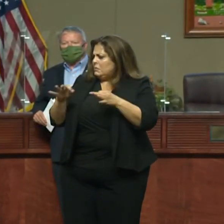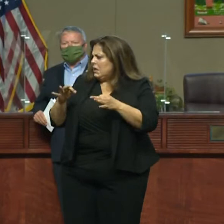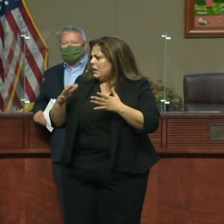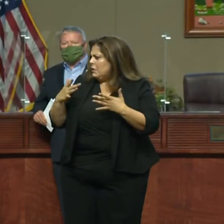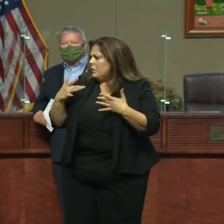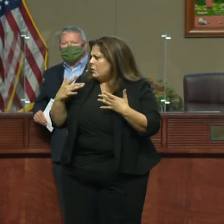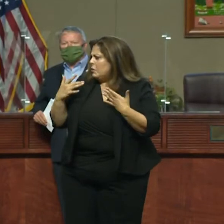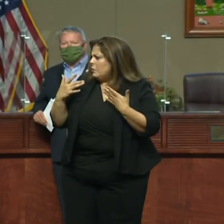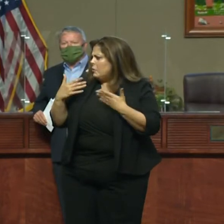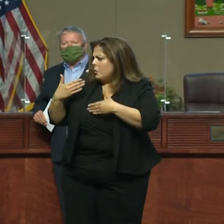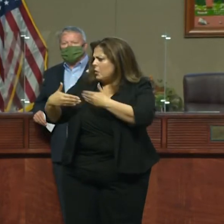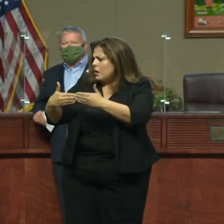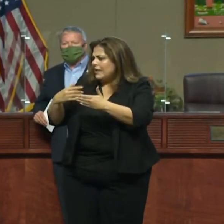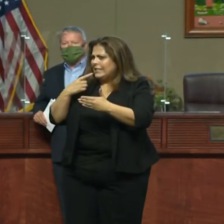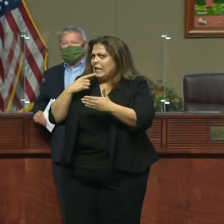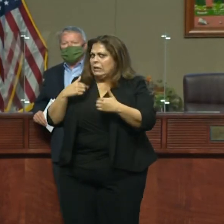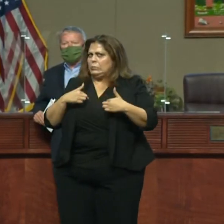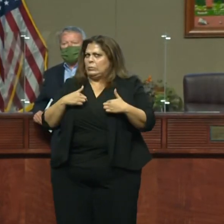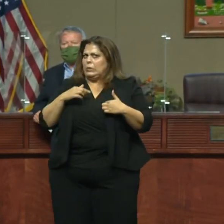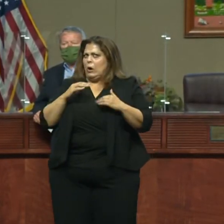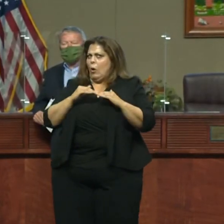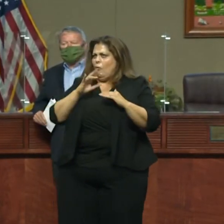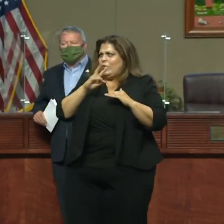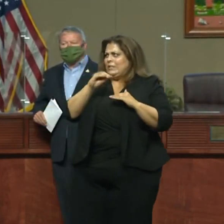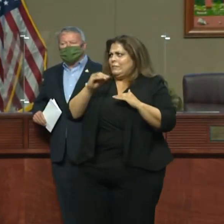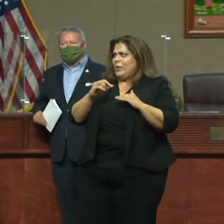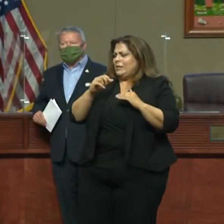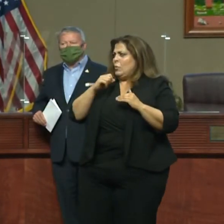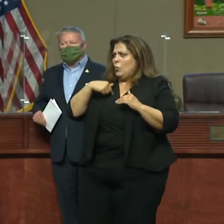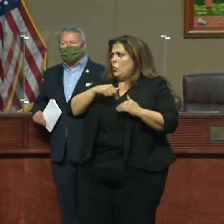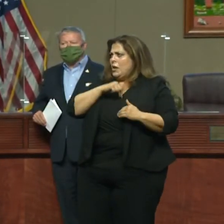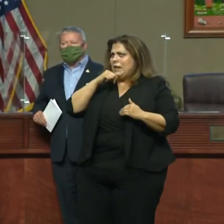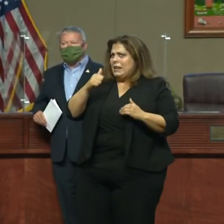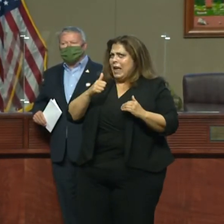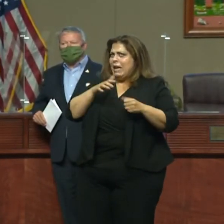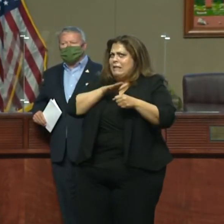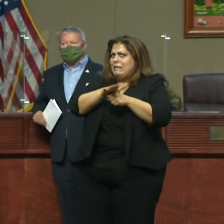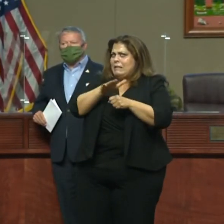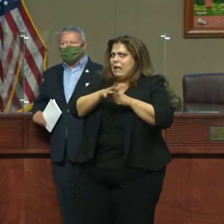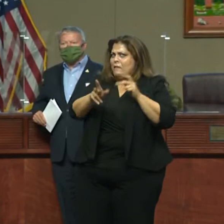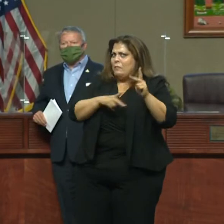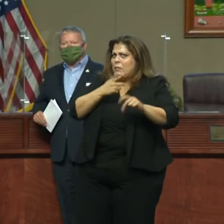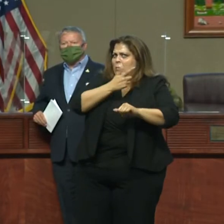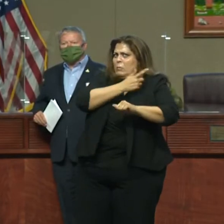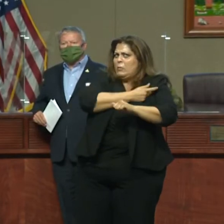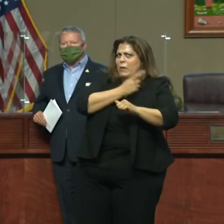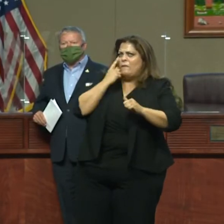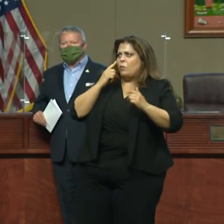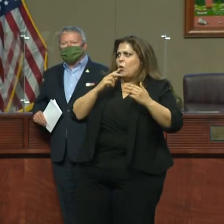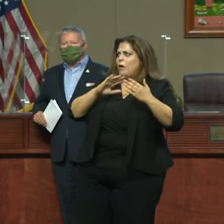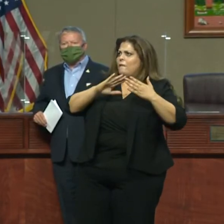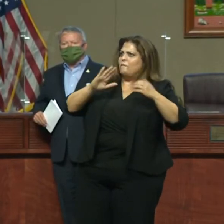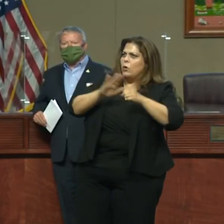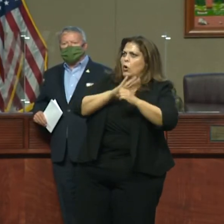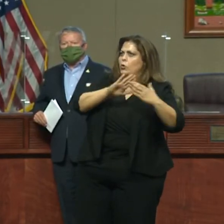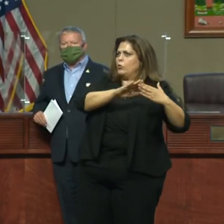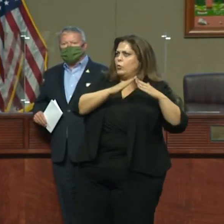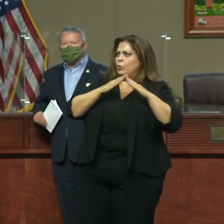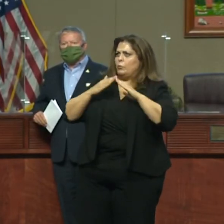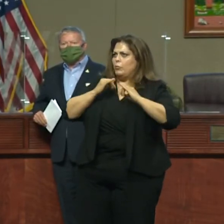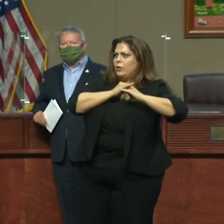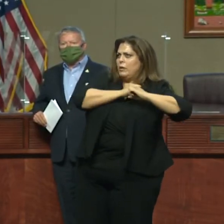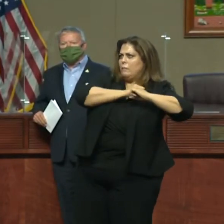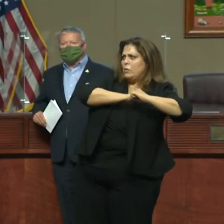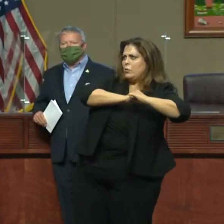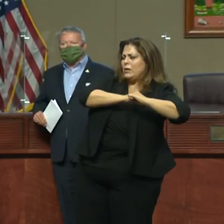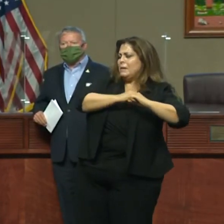we're not at herd immunity until we get over 70% vaccinated, but why would it be okay for us to go ahead and drop the mask